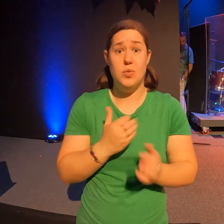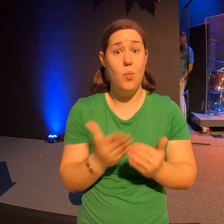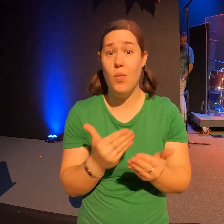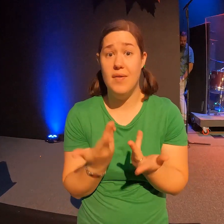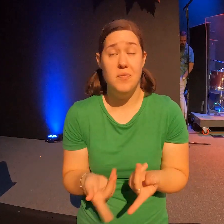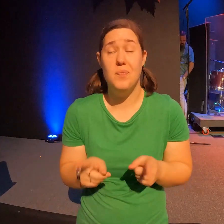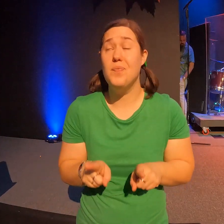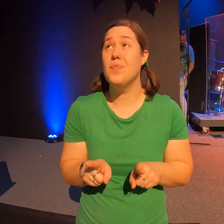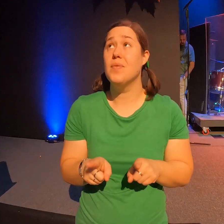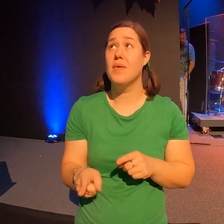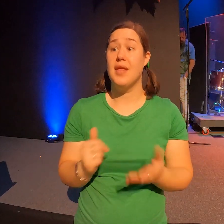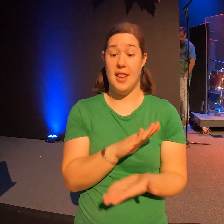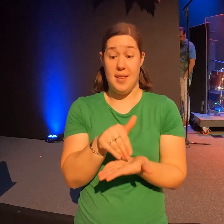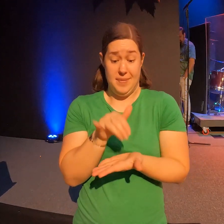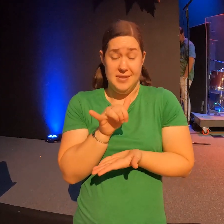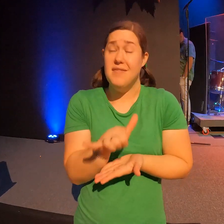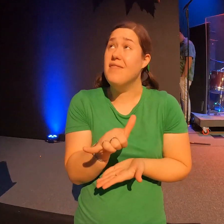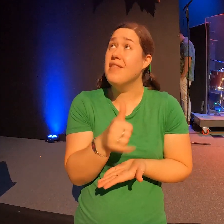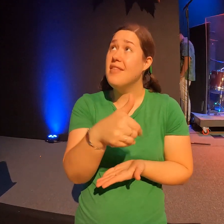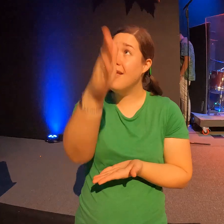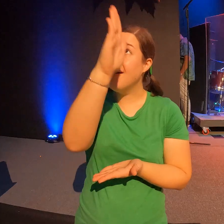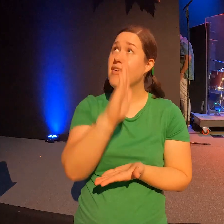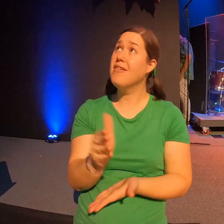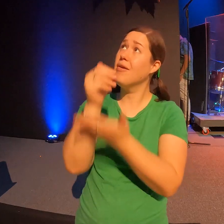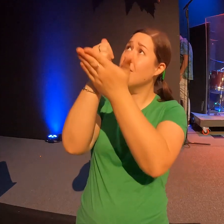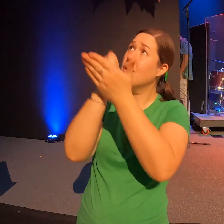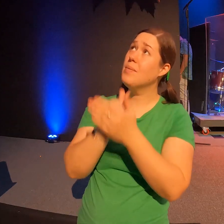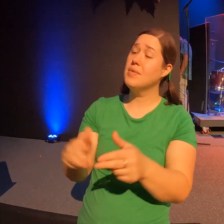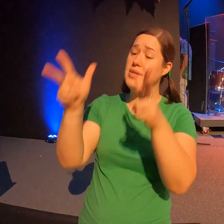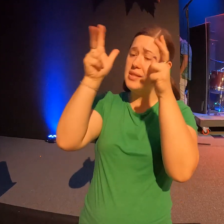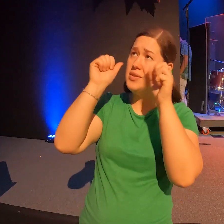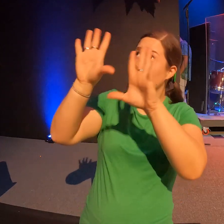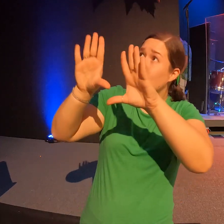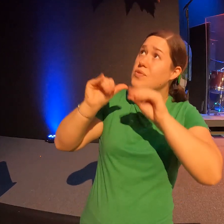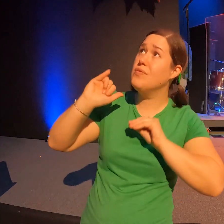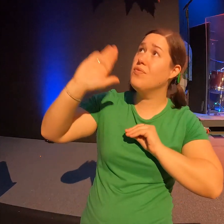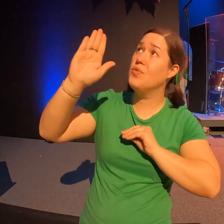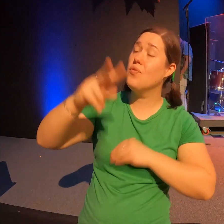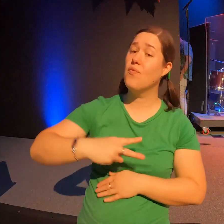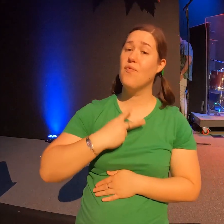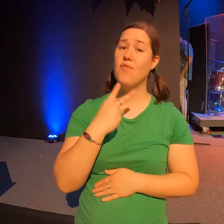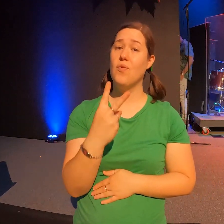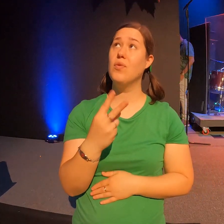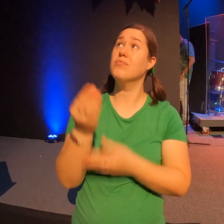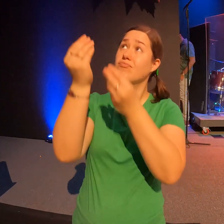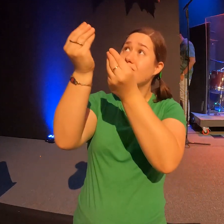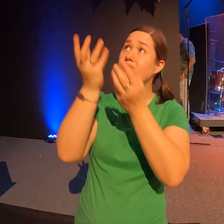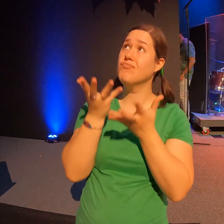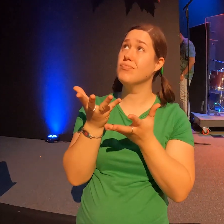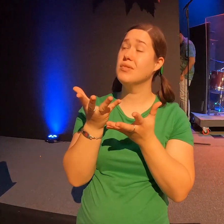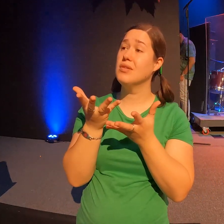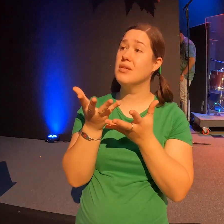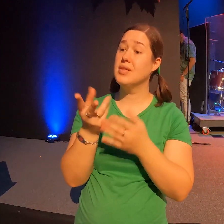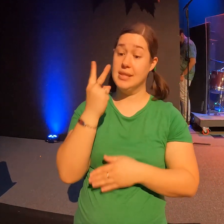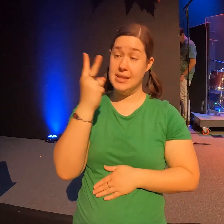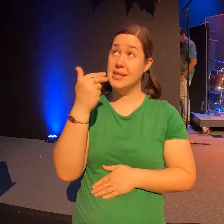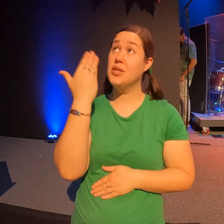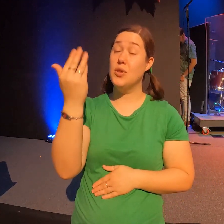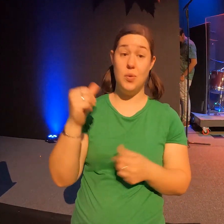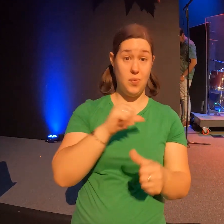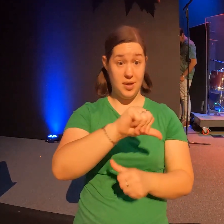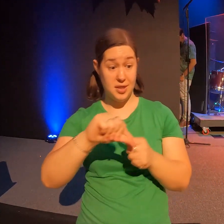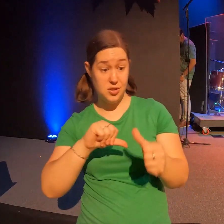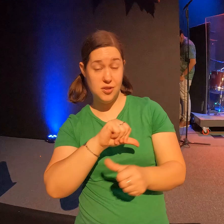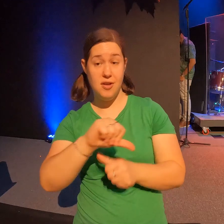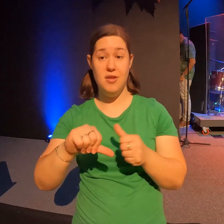the midst of that, O God, may we hear your voice. May we know your presence. May we see you in one another, so that